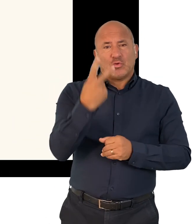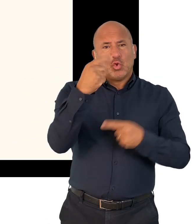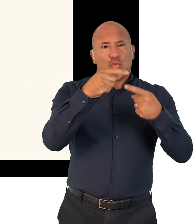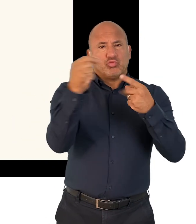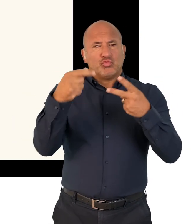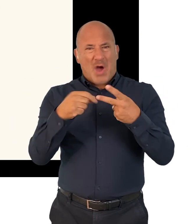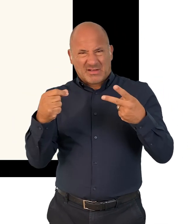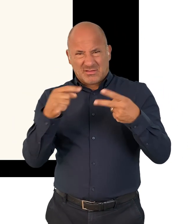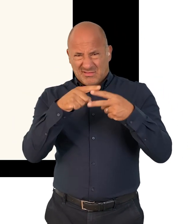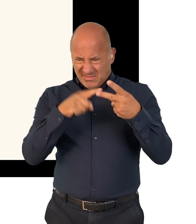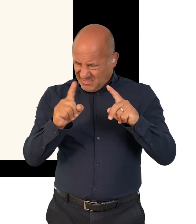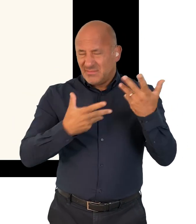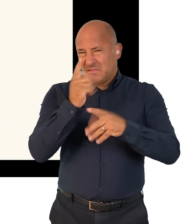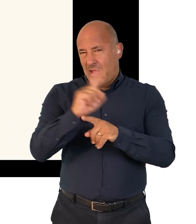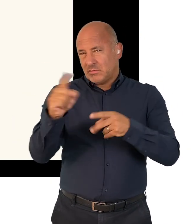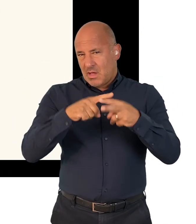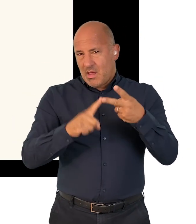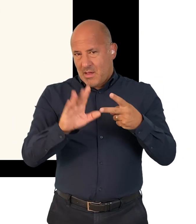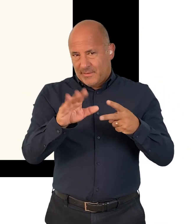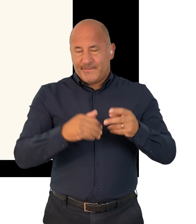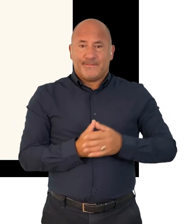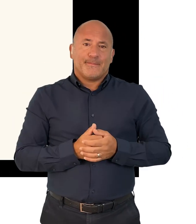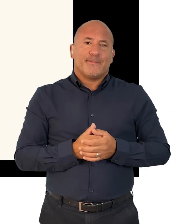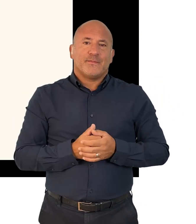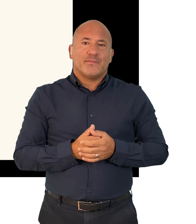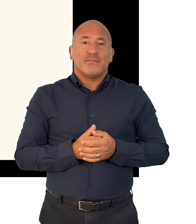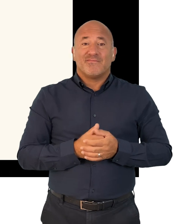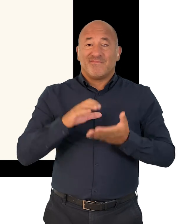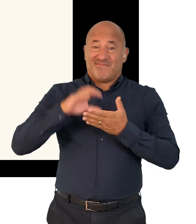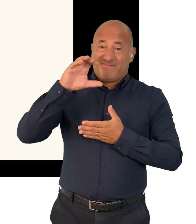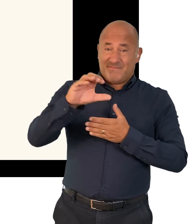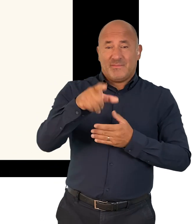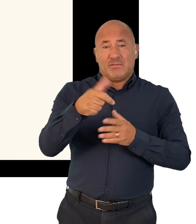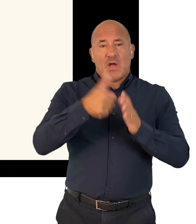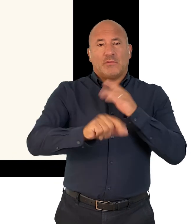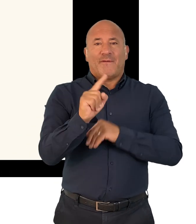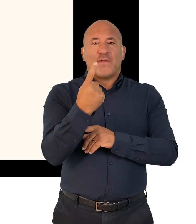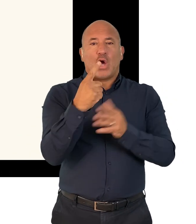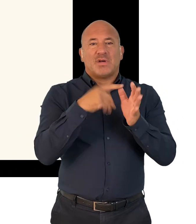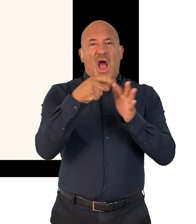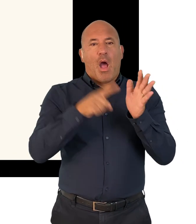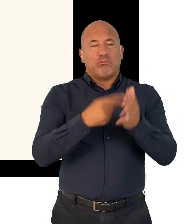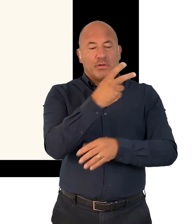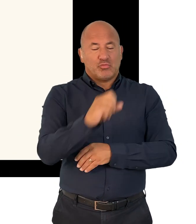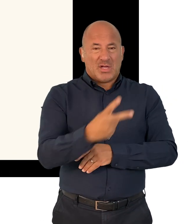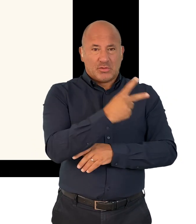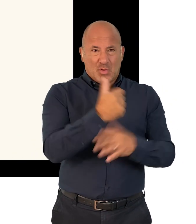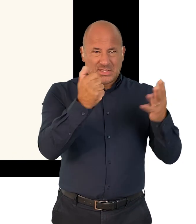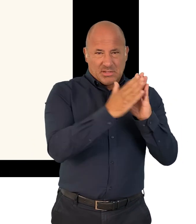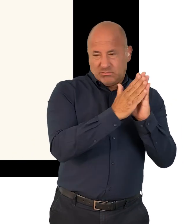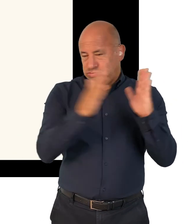we will discuss as required across this briefing, and the funding will be awarded for projects running from the 1st of